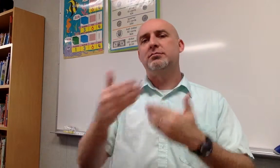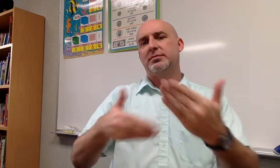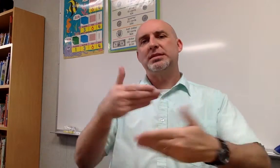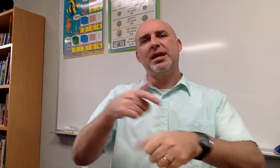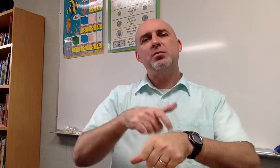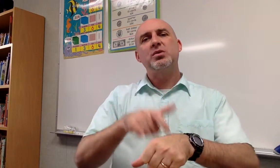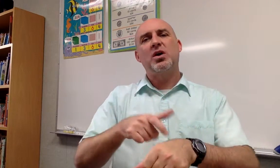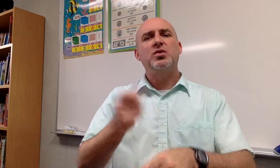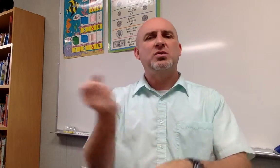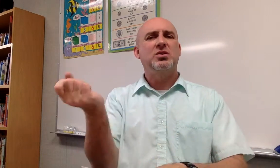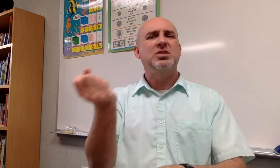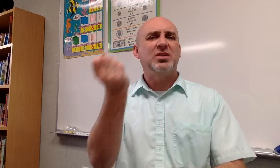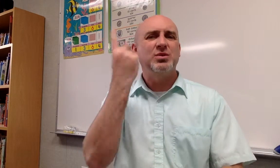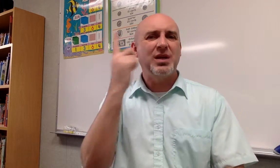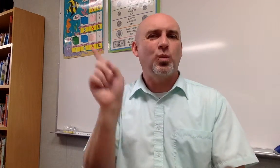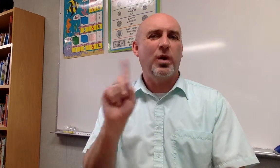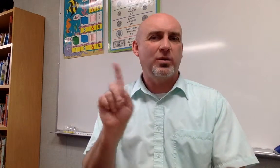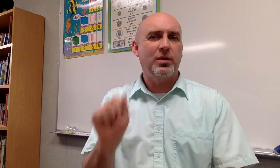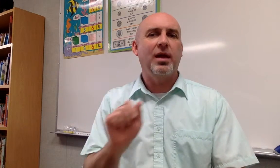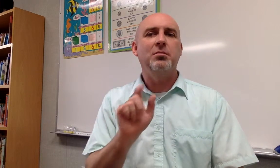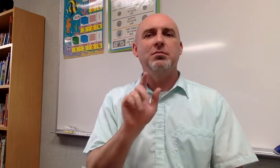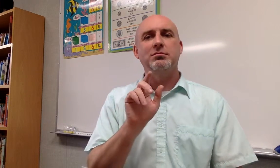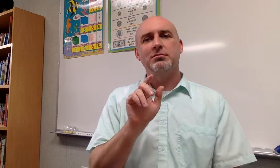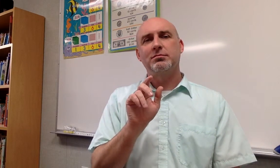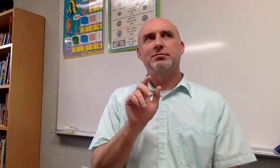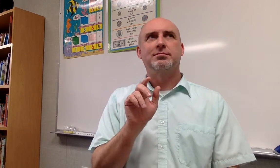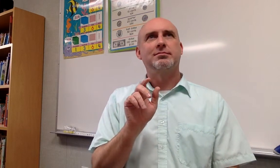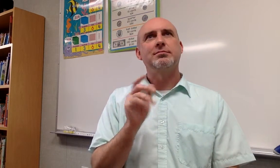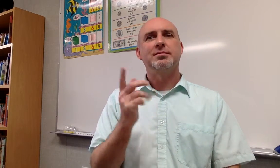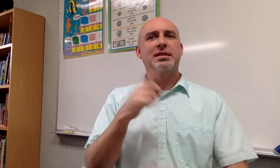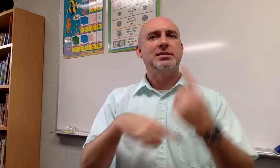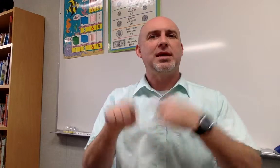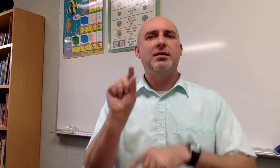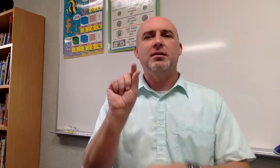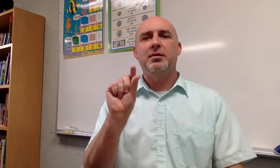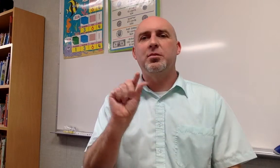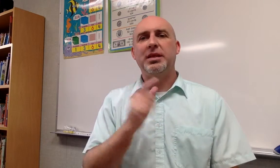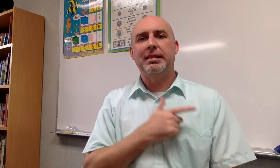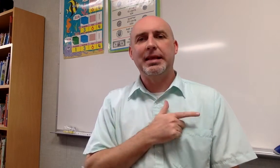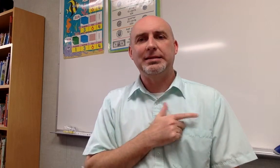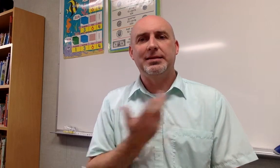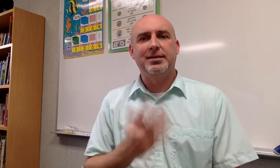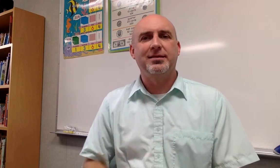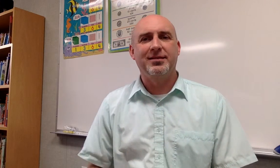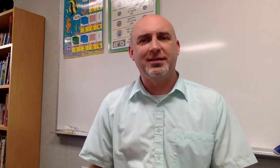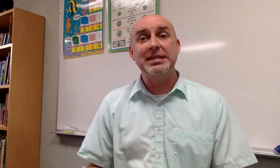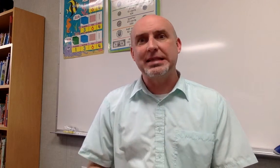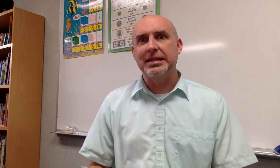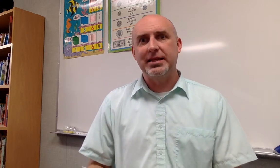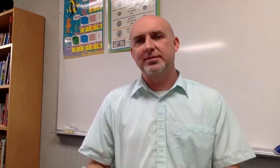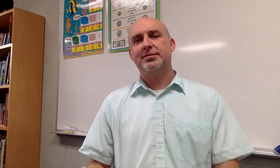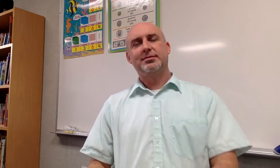as time goes on, you'll start to understand where you can sign a little bit lazily,